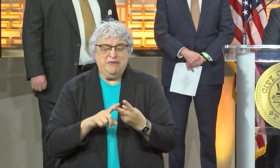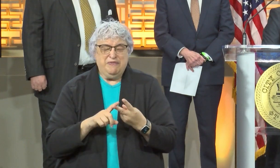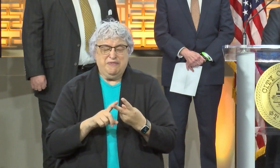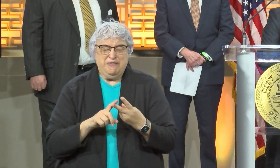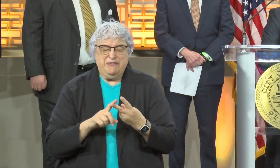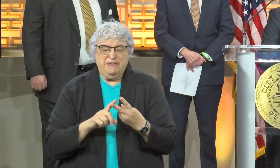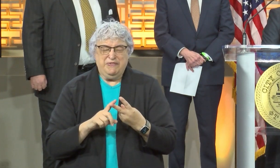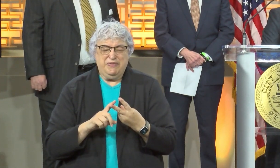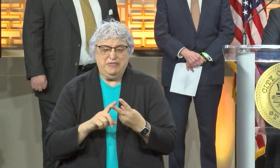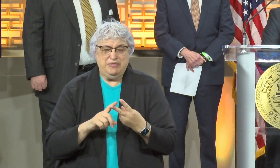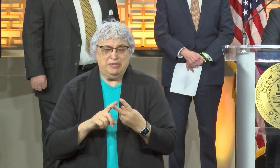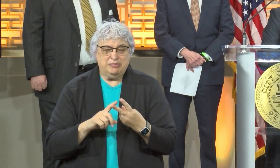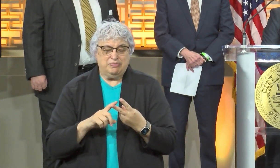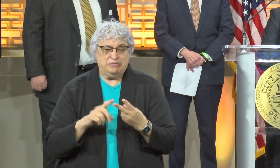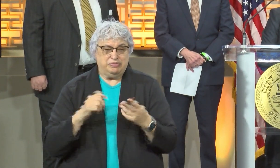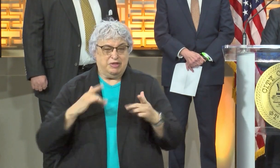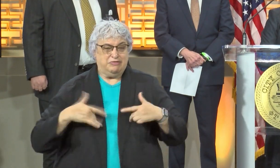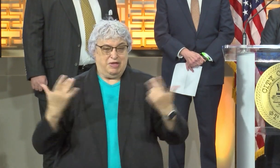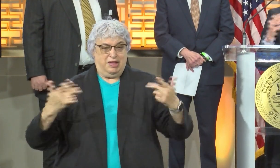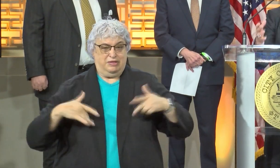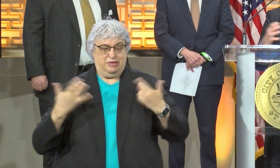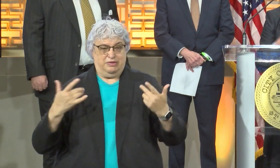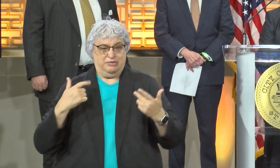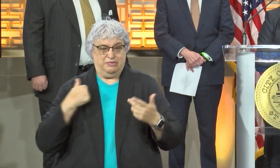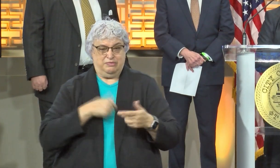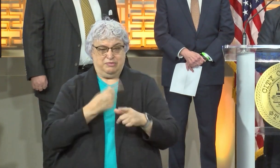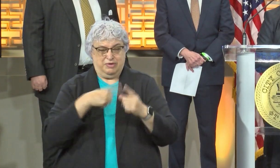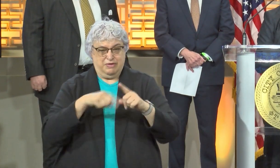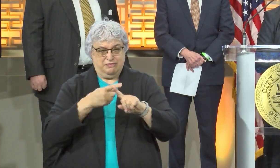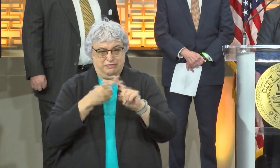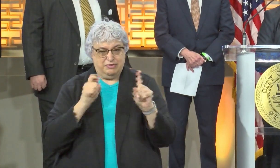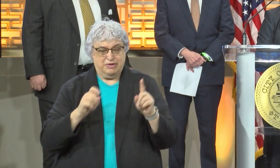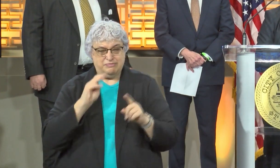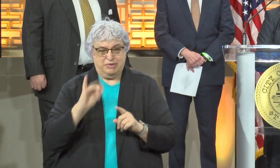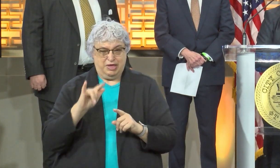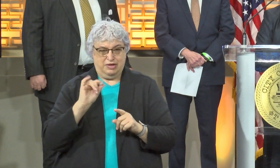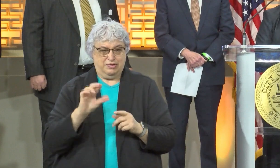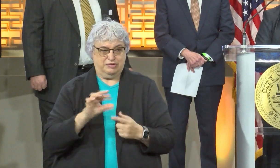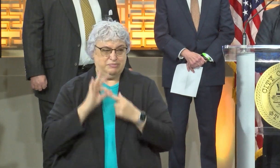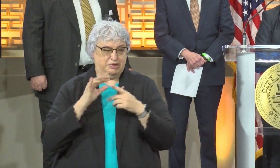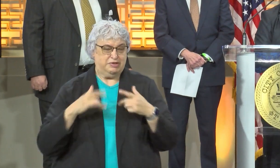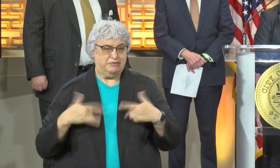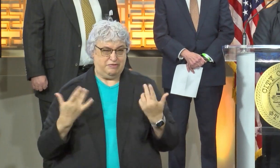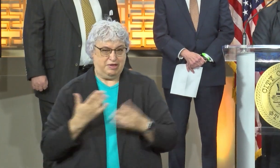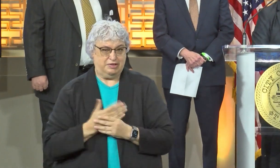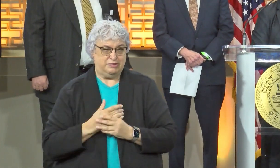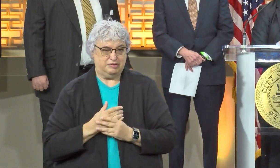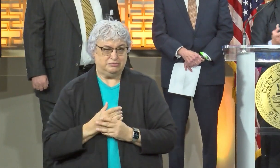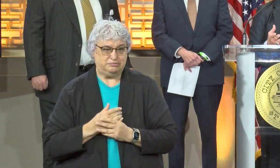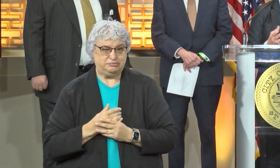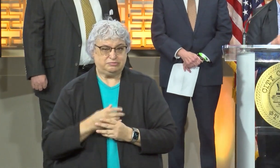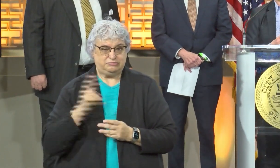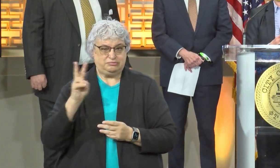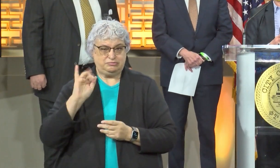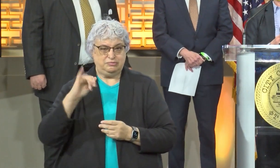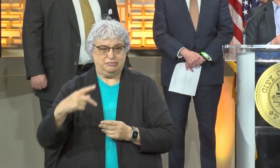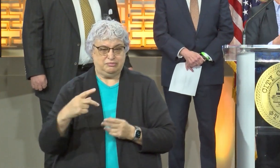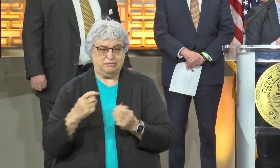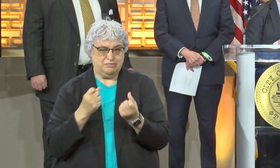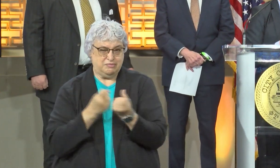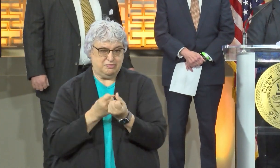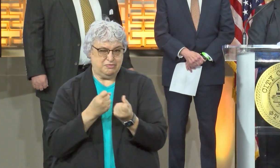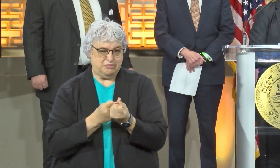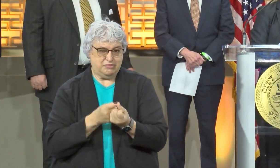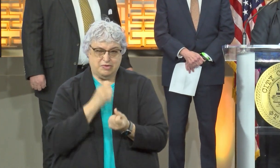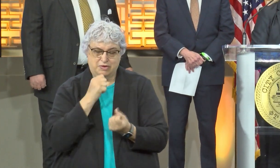our remarkable events that we produce right out of the Mayor's Office of Special Events. They typically are our VIP sponsor. We won't